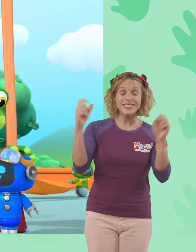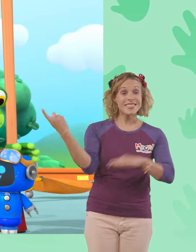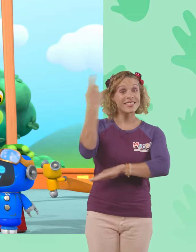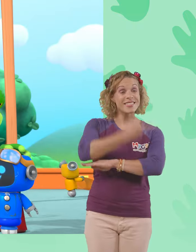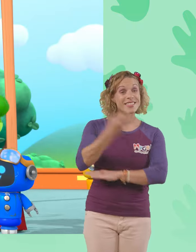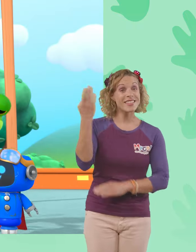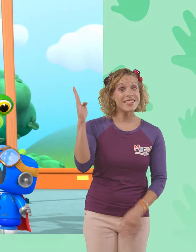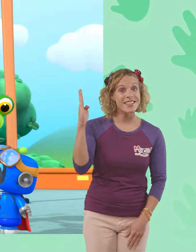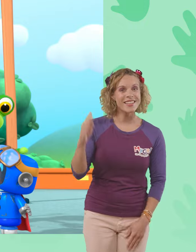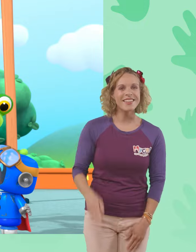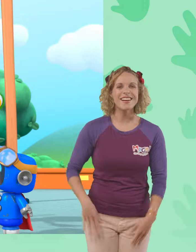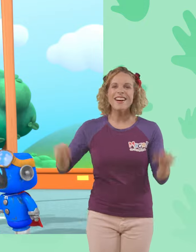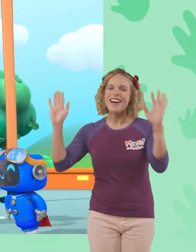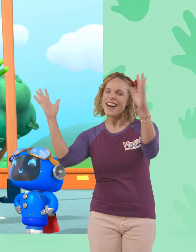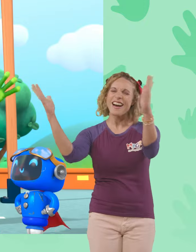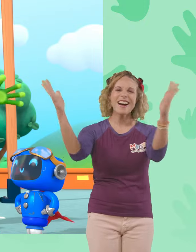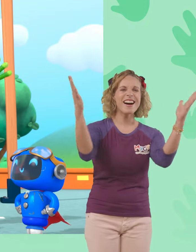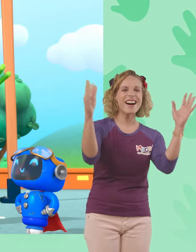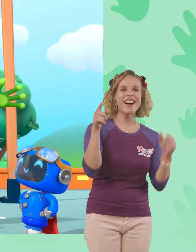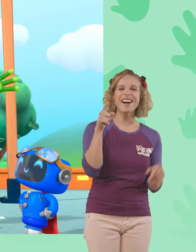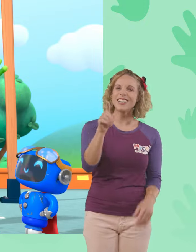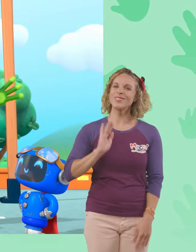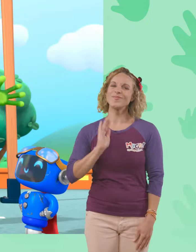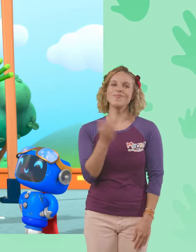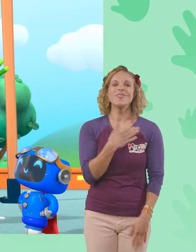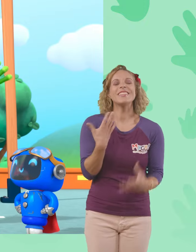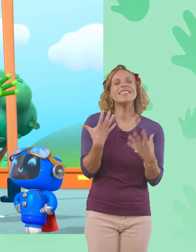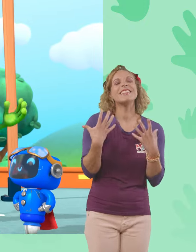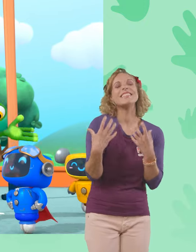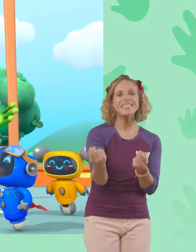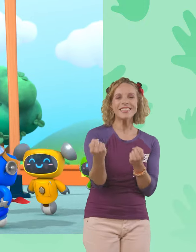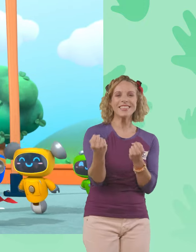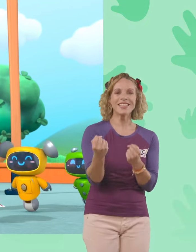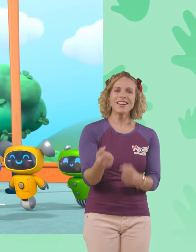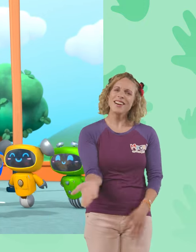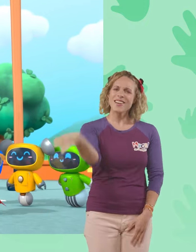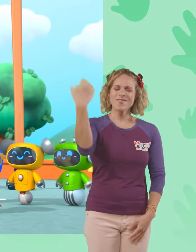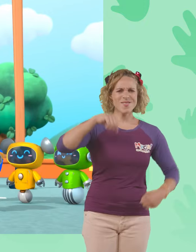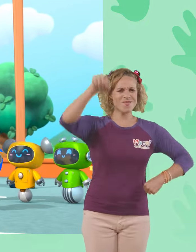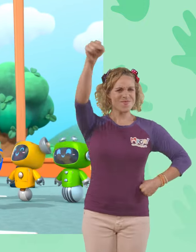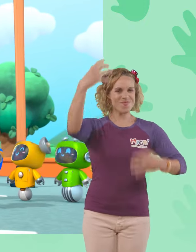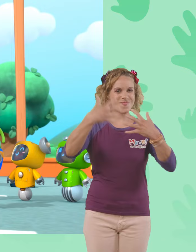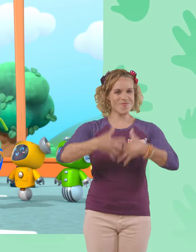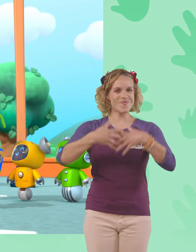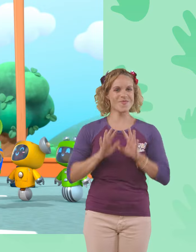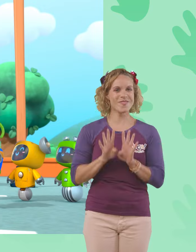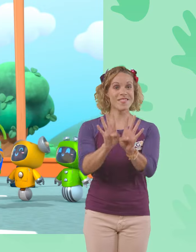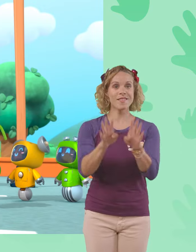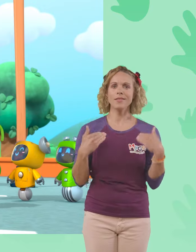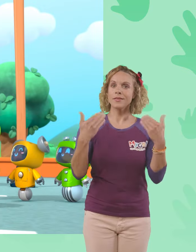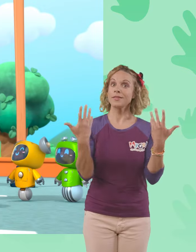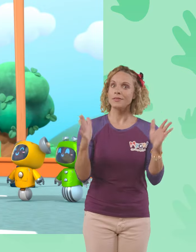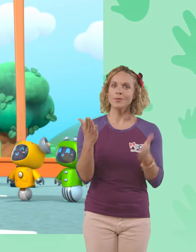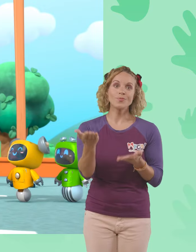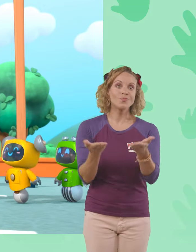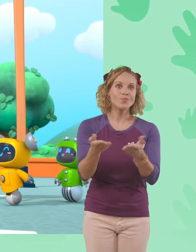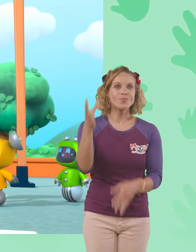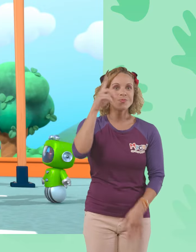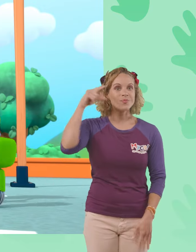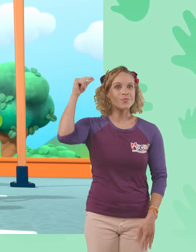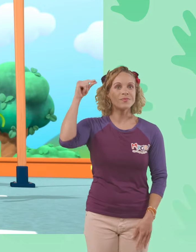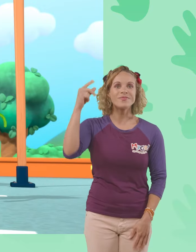You saved the day, Blue! Hooray for our hero! Come on, Super Mechanical. Let's finish Fiona's